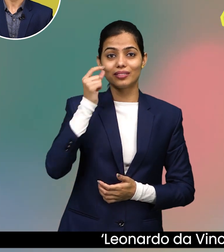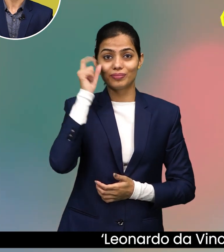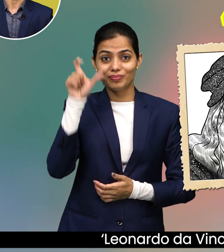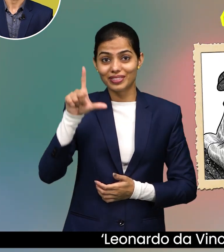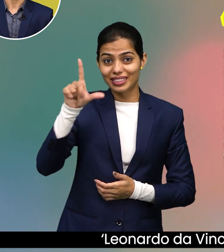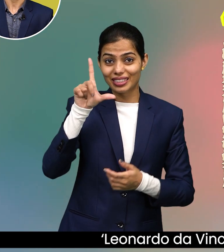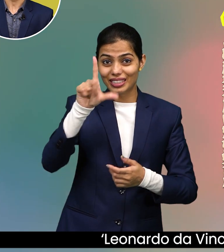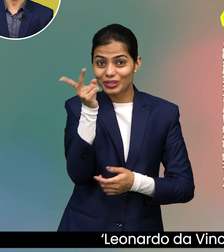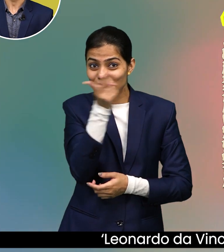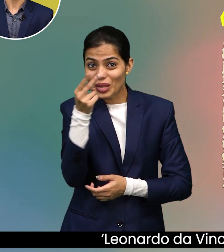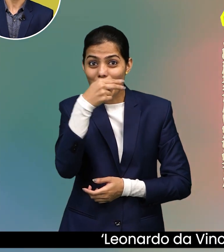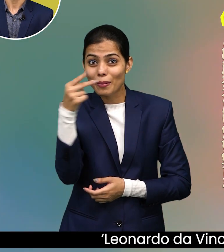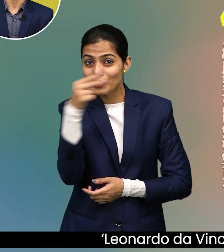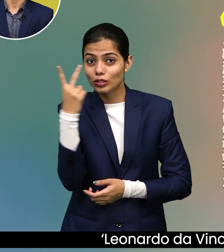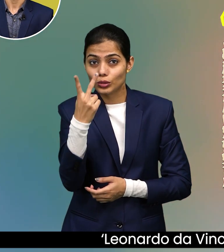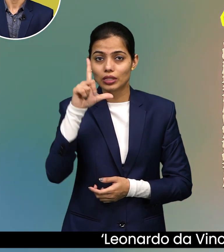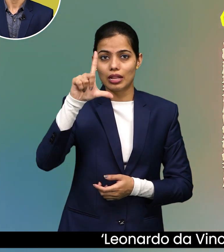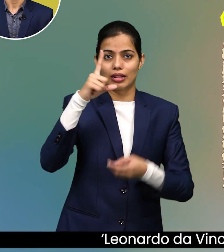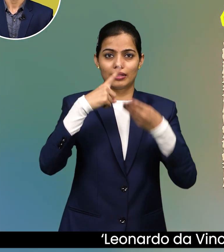Leonardo da Vinci and Stephen Hales